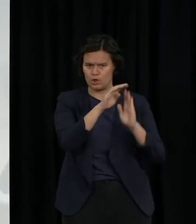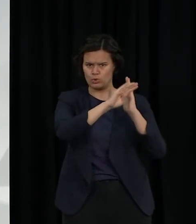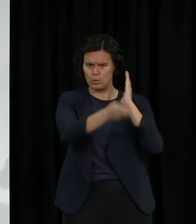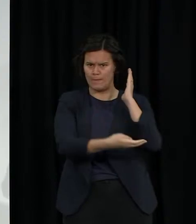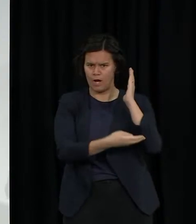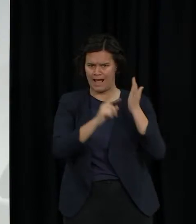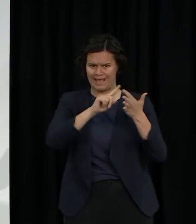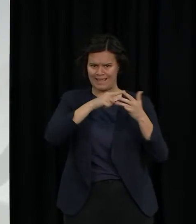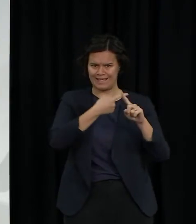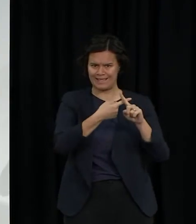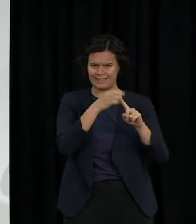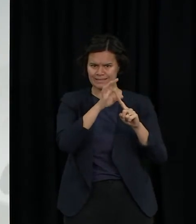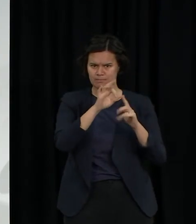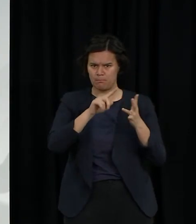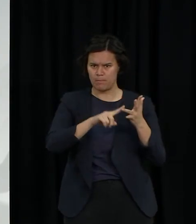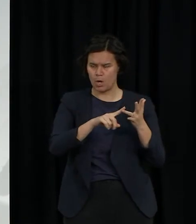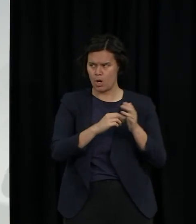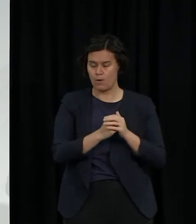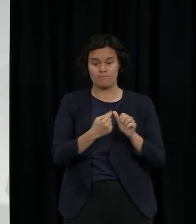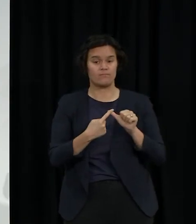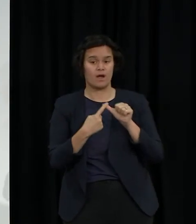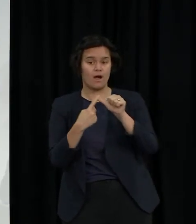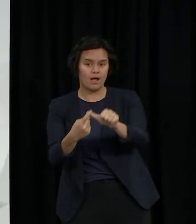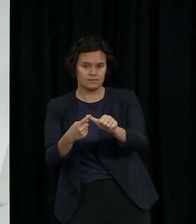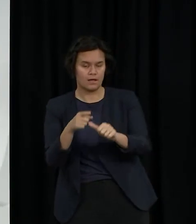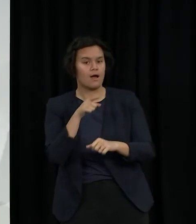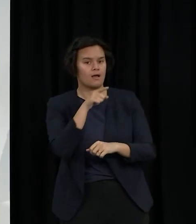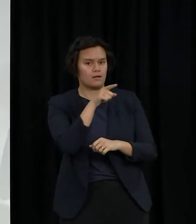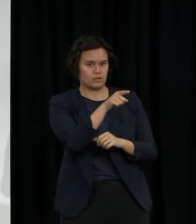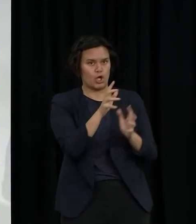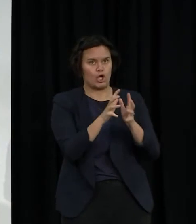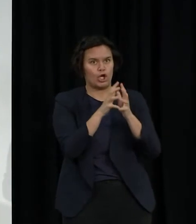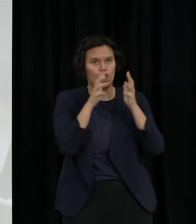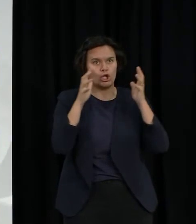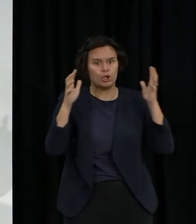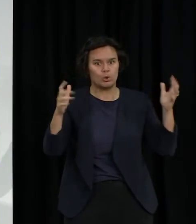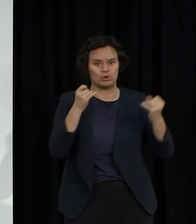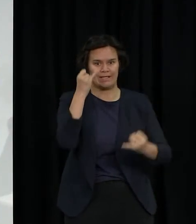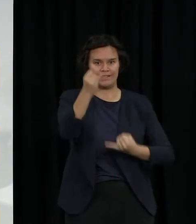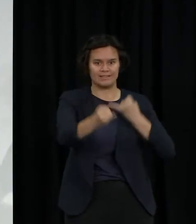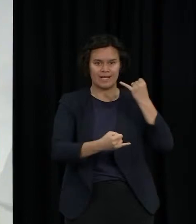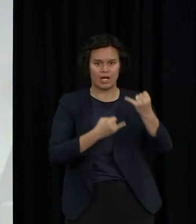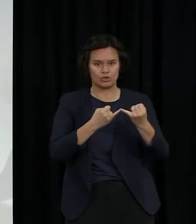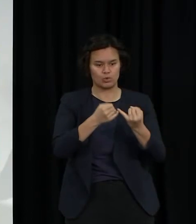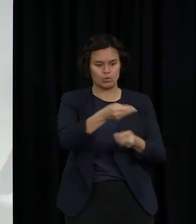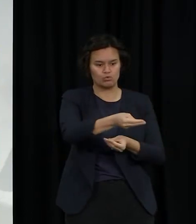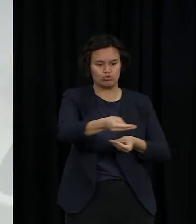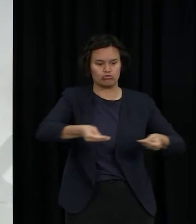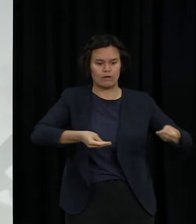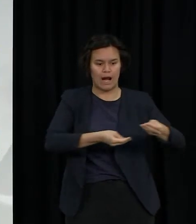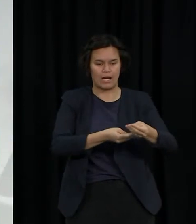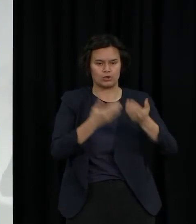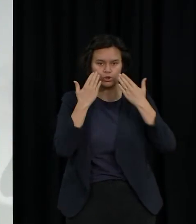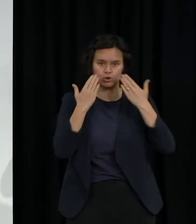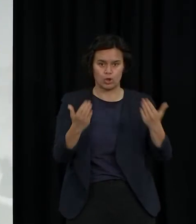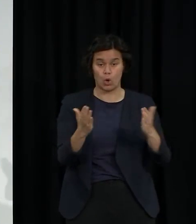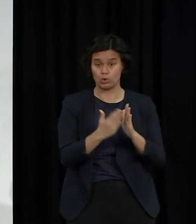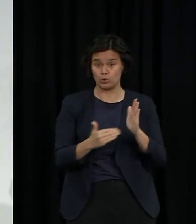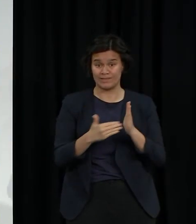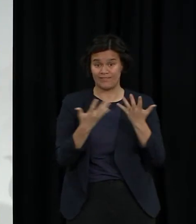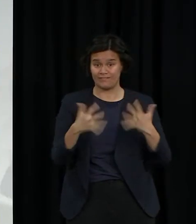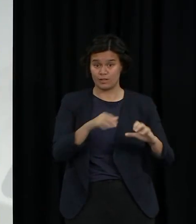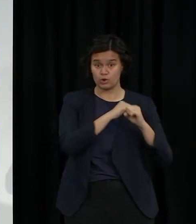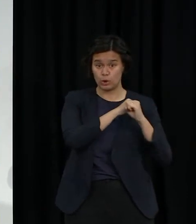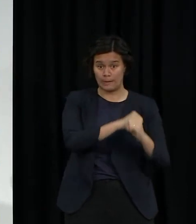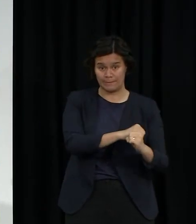of the biggest, effectively, international trade shows in the world, and New Zealand's made a big commitment to be there along with